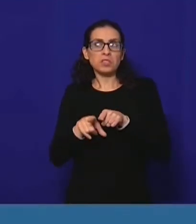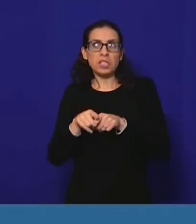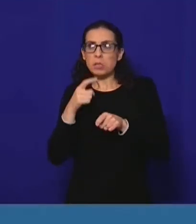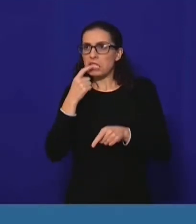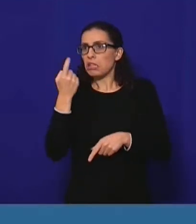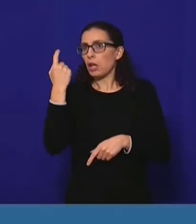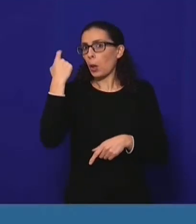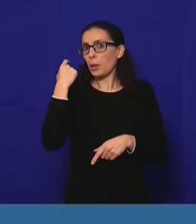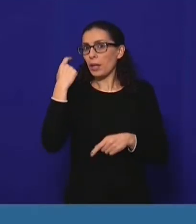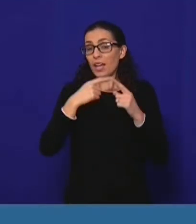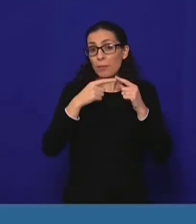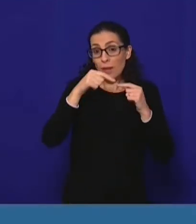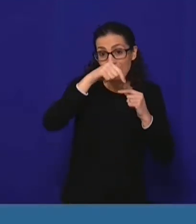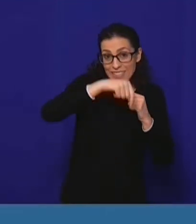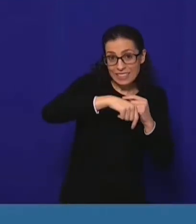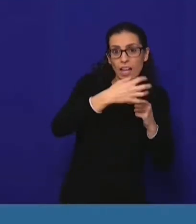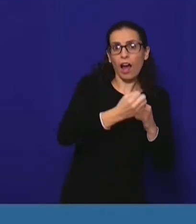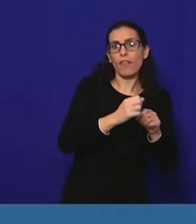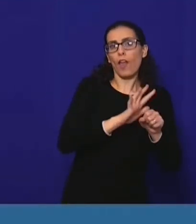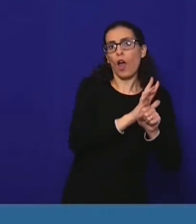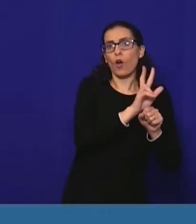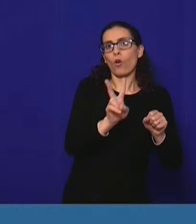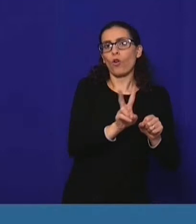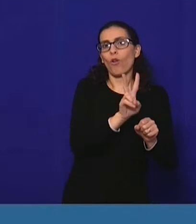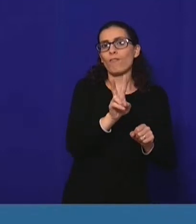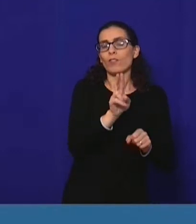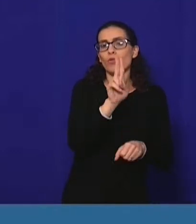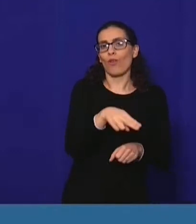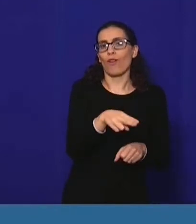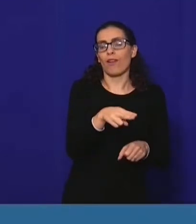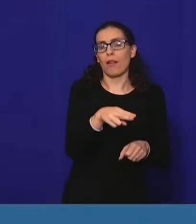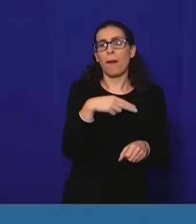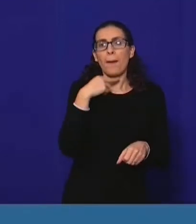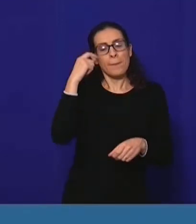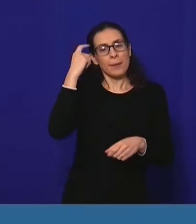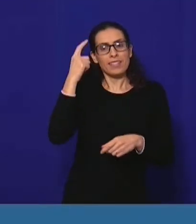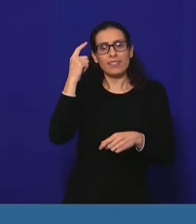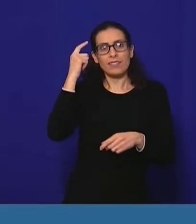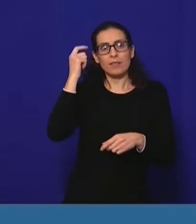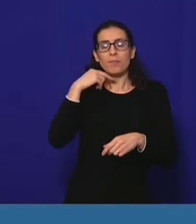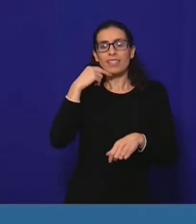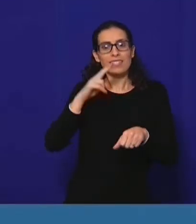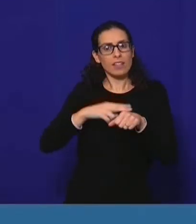din is-sena għandna l-COVID madwarna. Allura ma tistax inti tiddeċidi inti mis-sintomi li